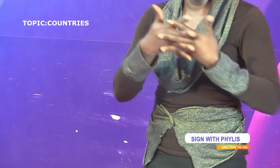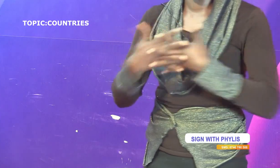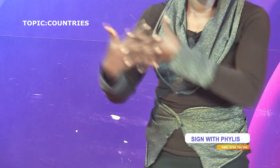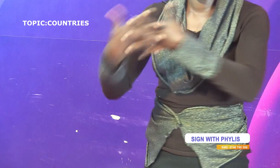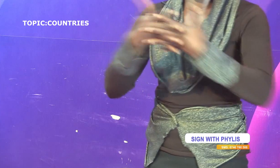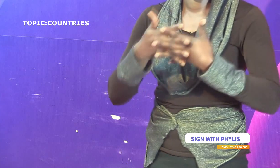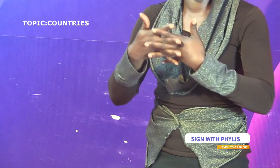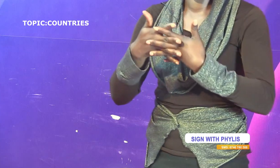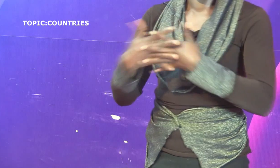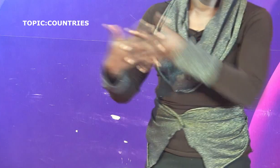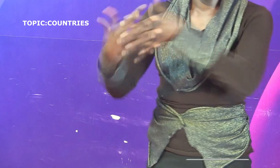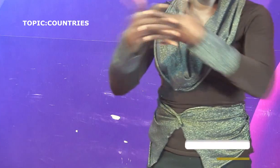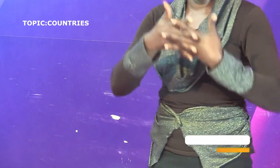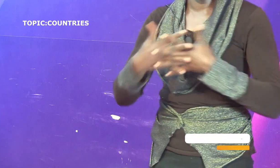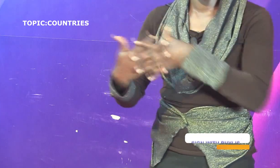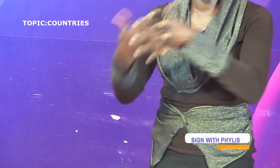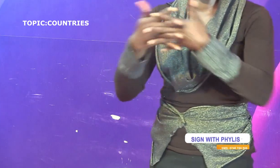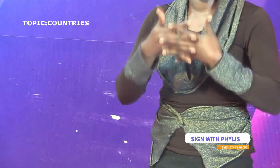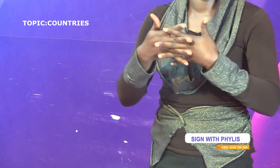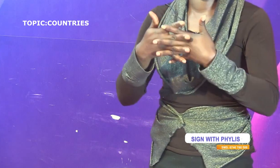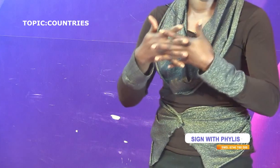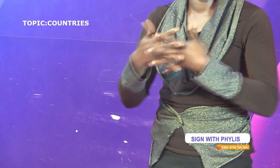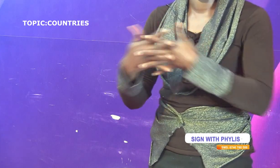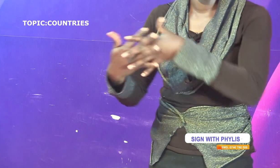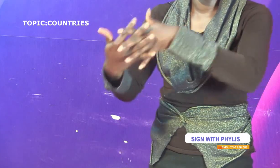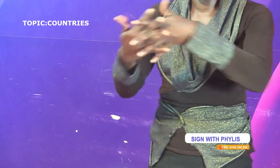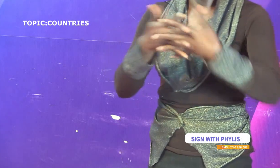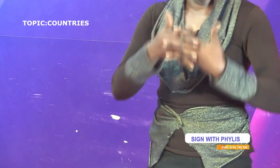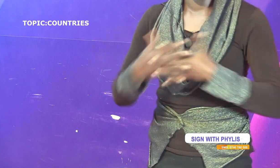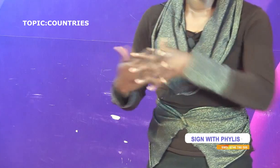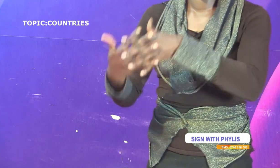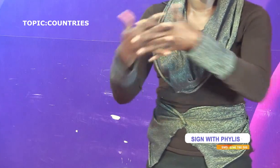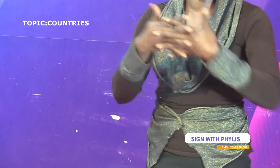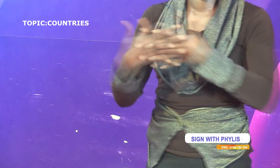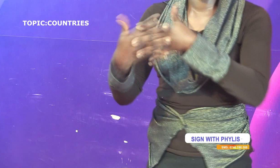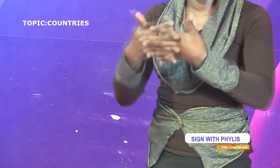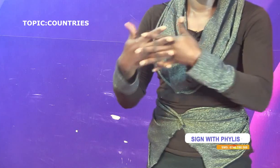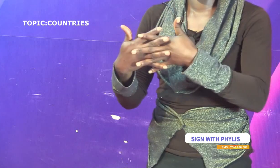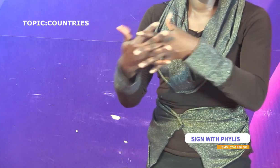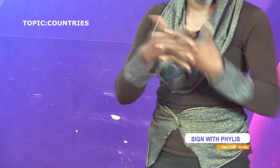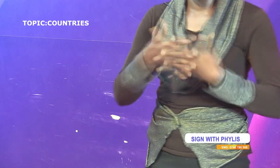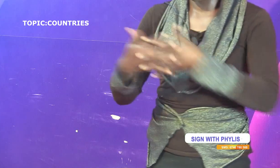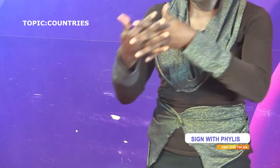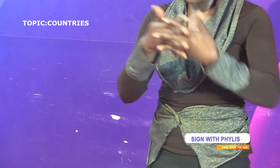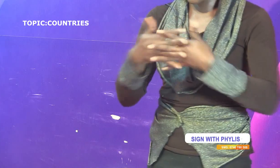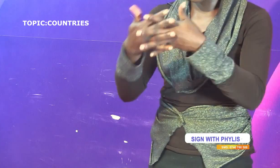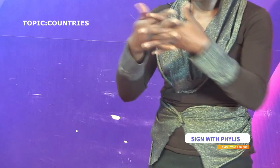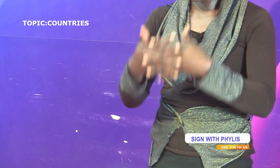America, America. So America, like this, America. And